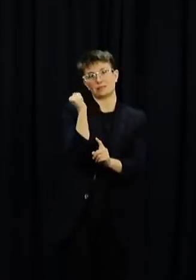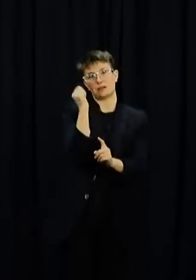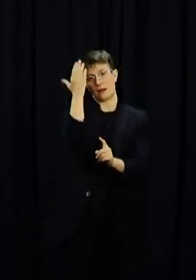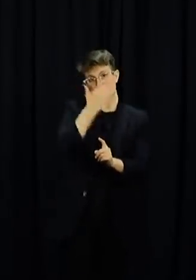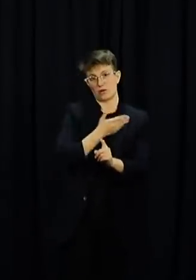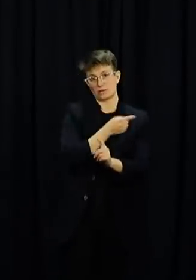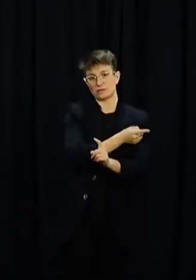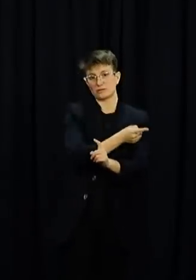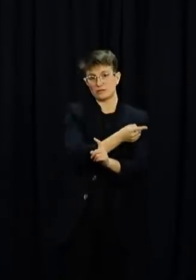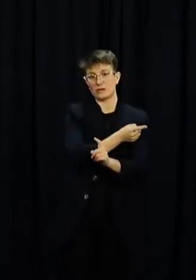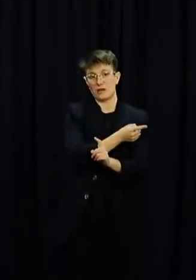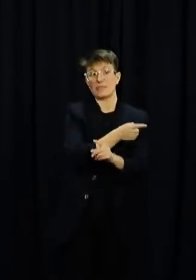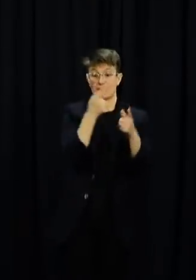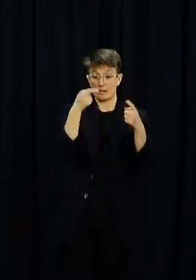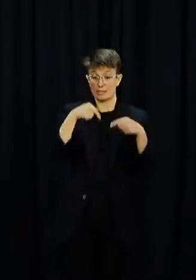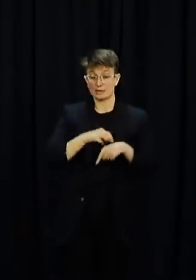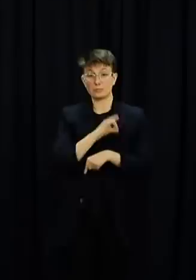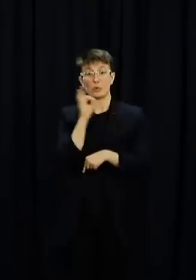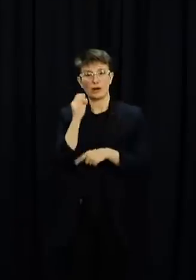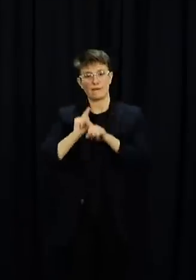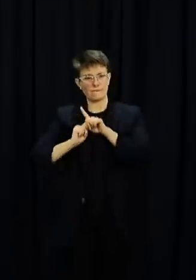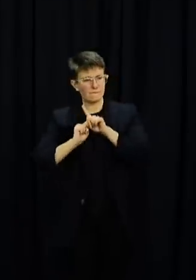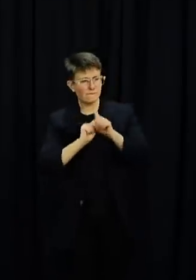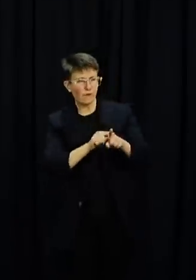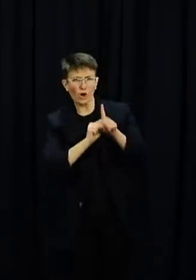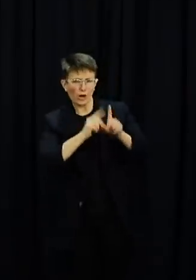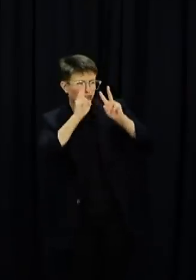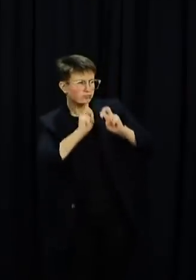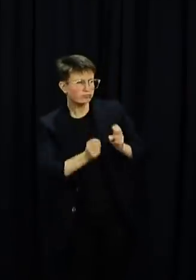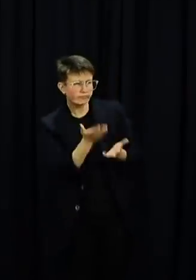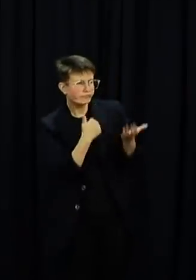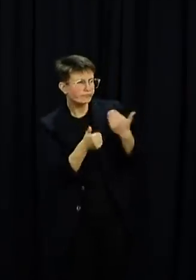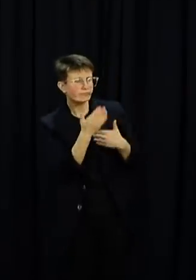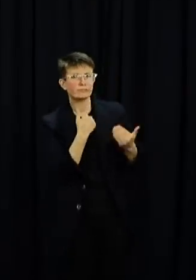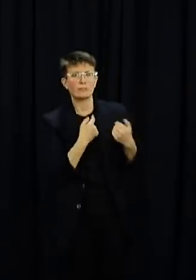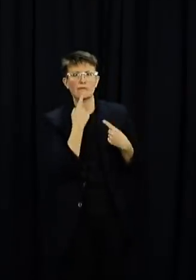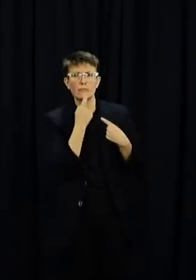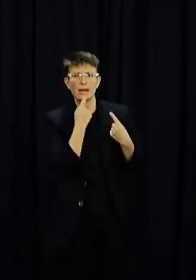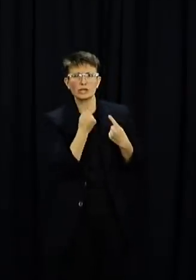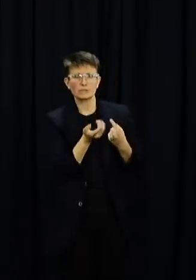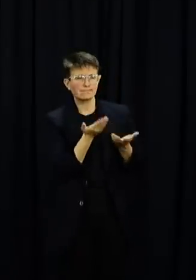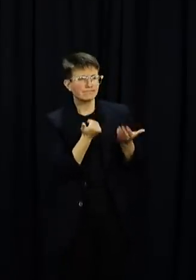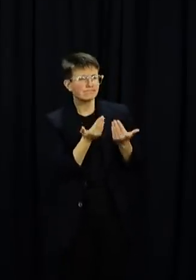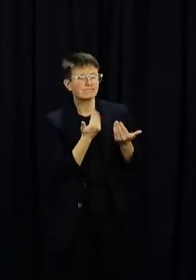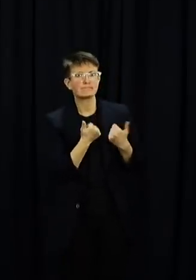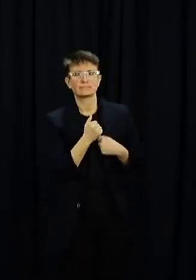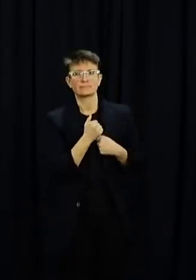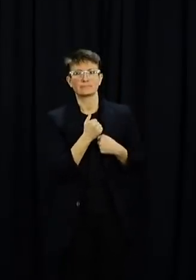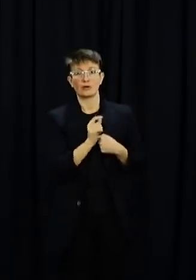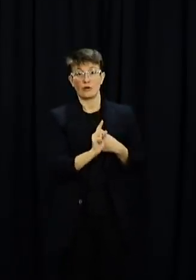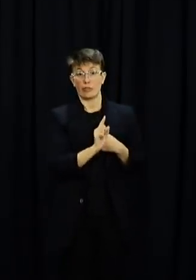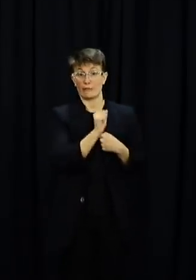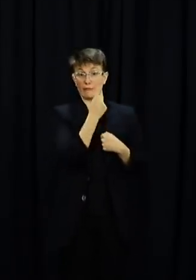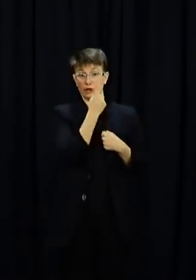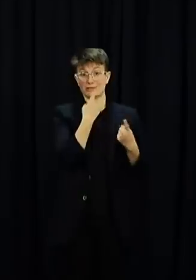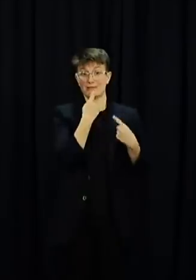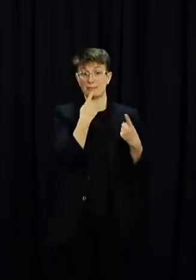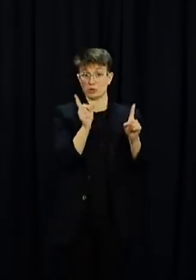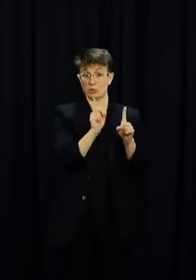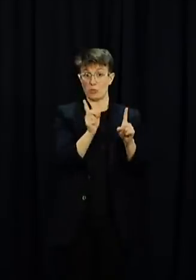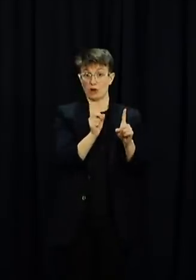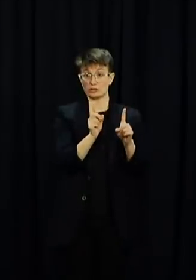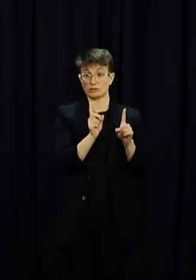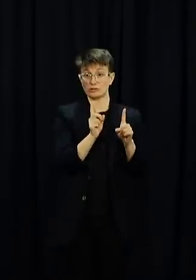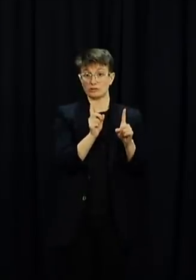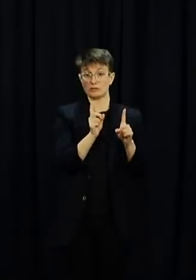follow-up this morning by the Public Health Unit to get more information. And the first bit of information that was made available to us was that it